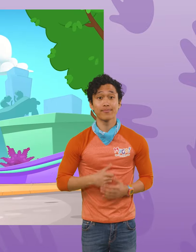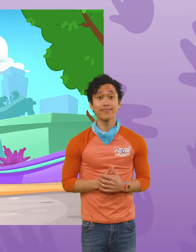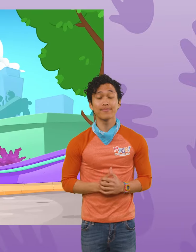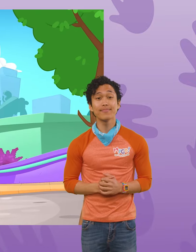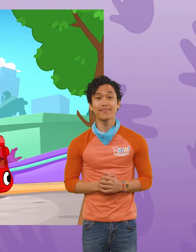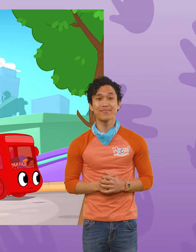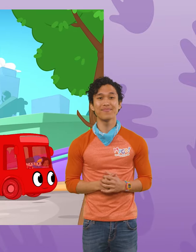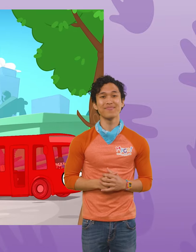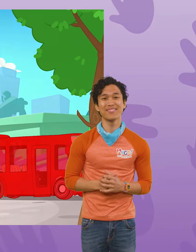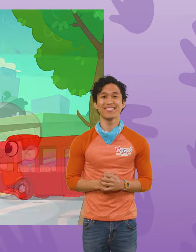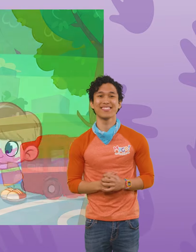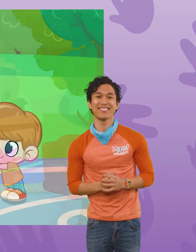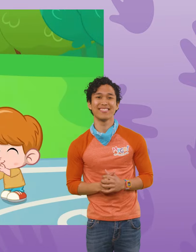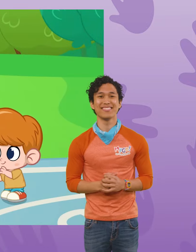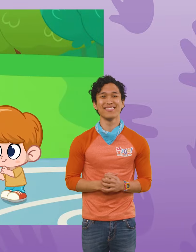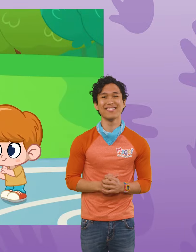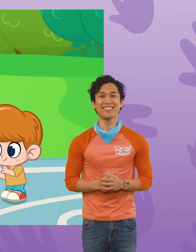Morphle.